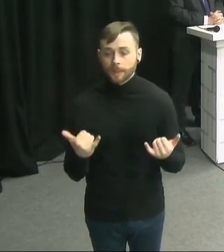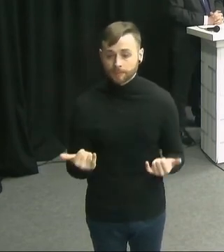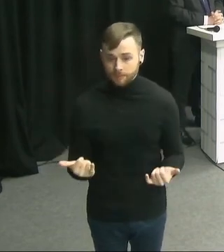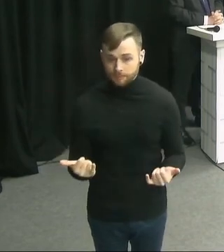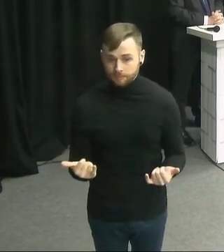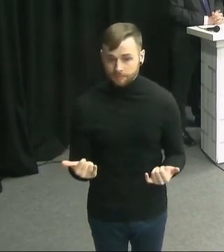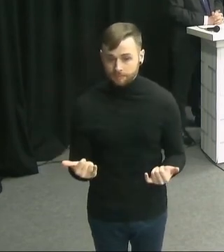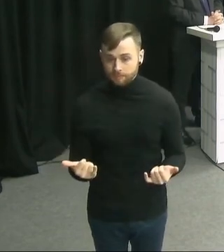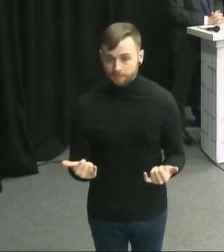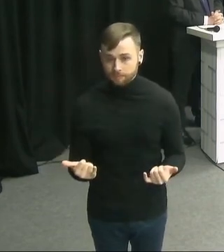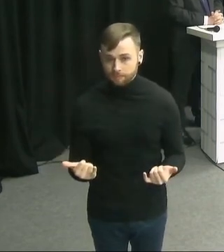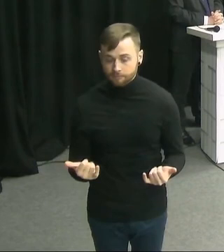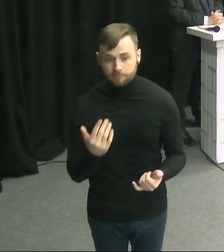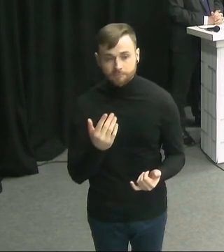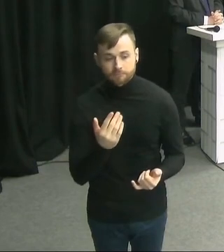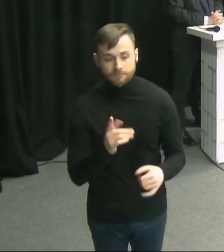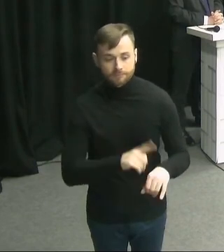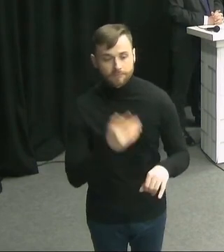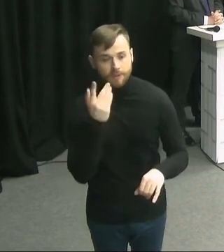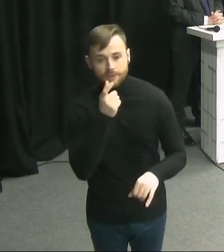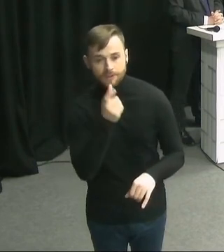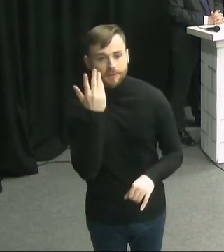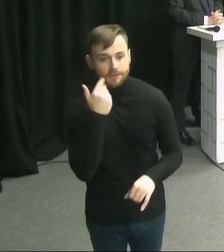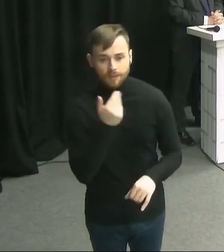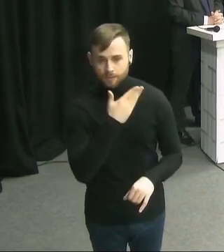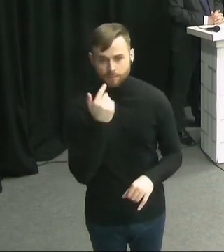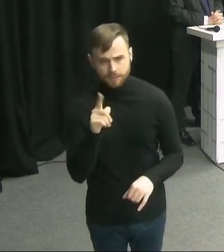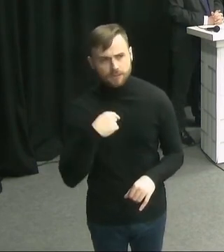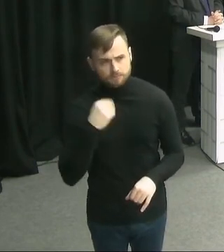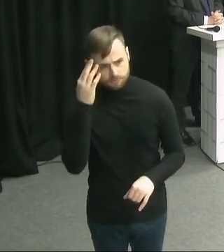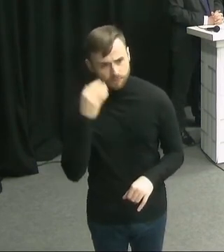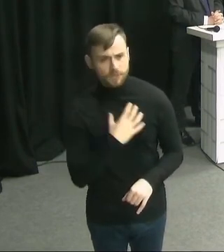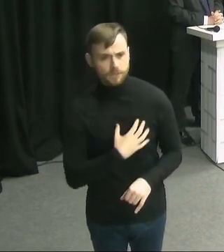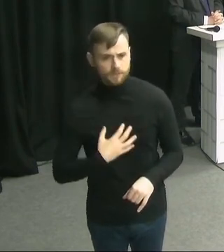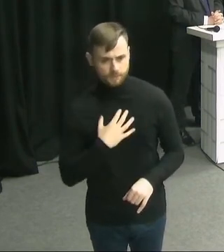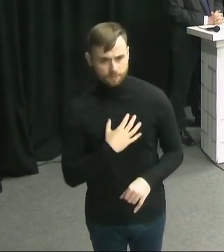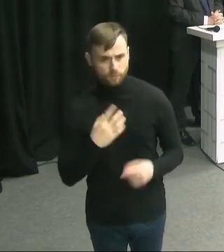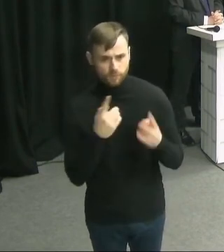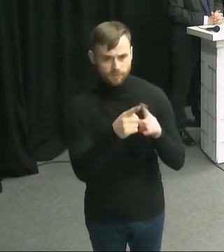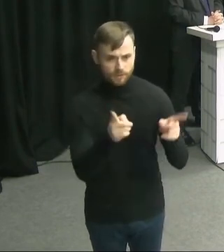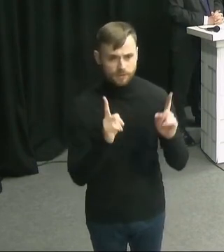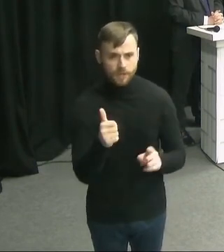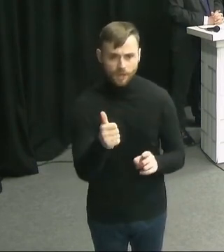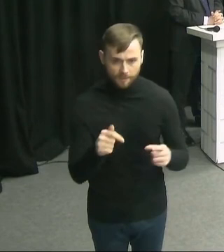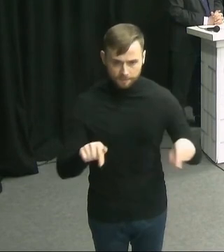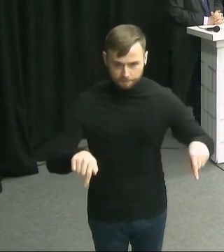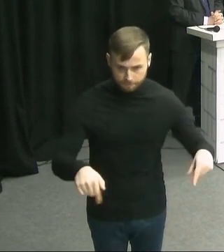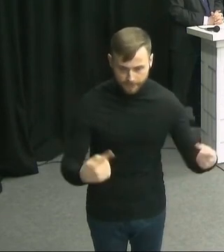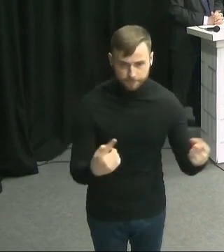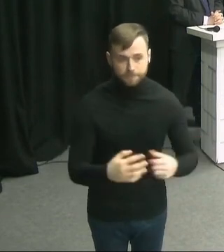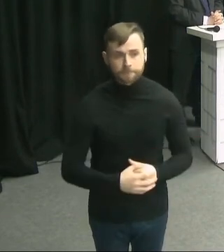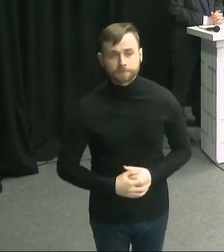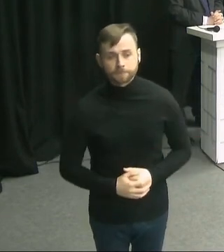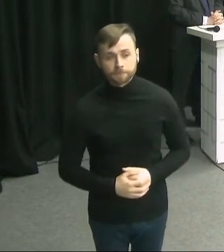people, and we already heard this question before. I believe this is an important one for the university, And